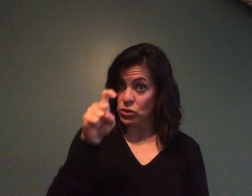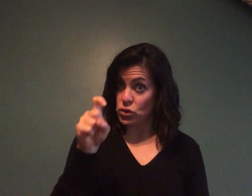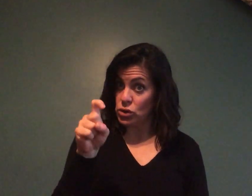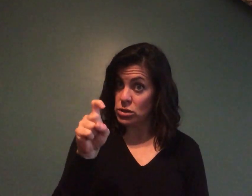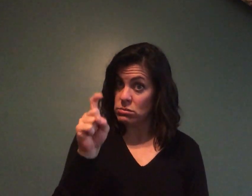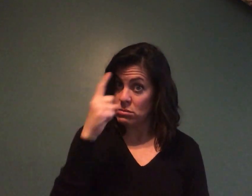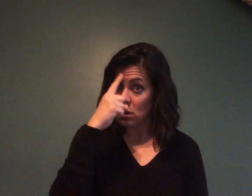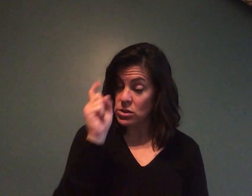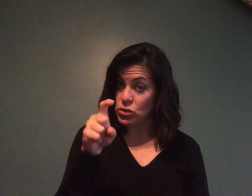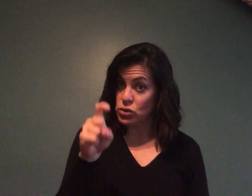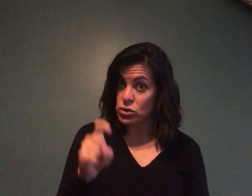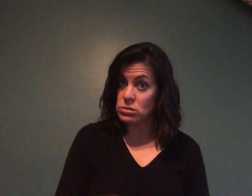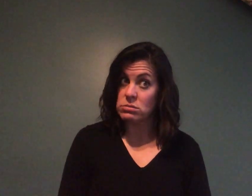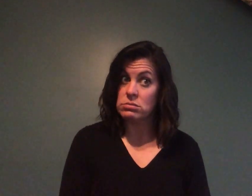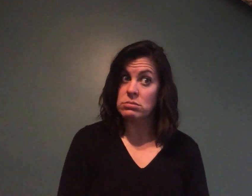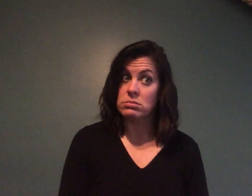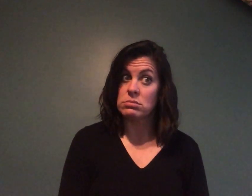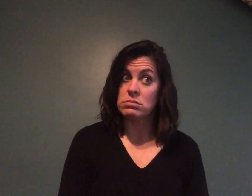Would you do that?